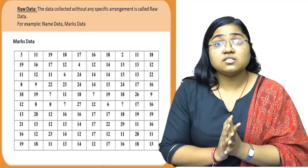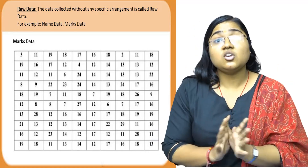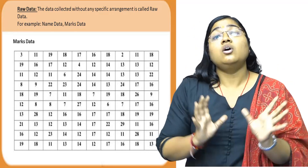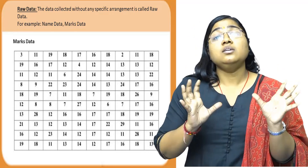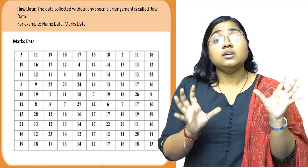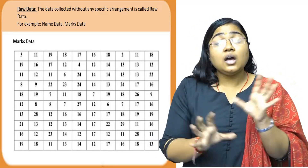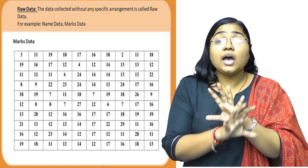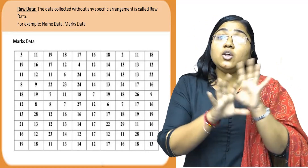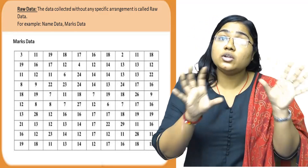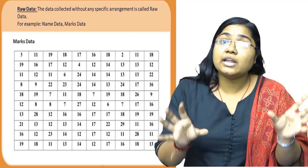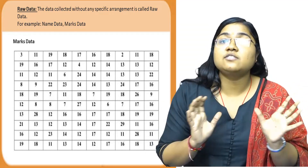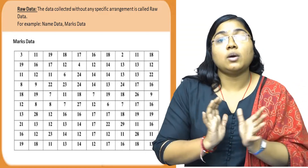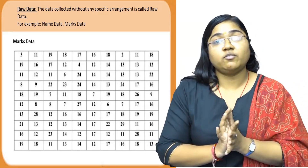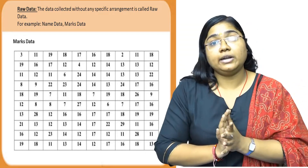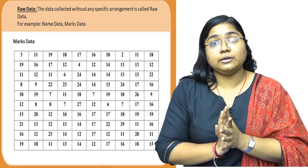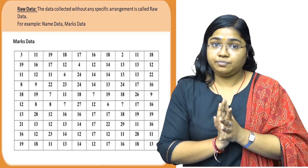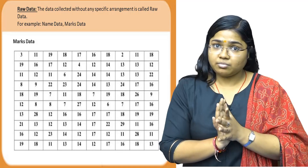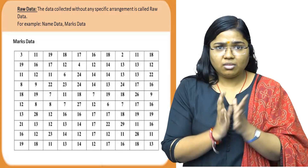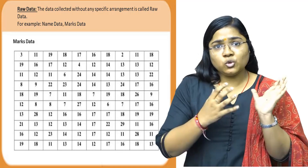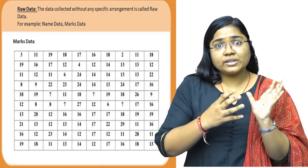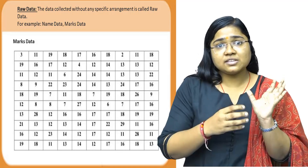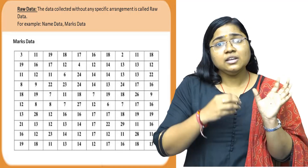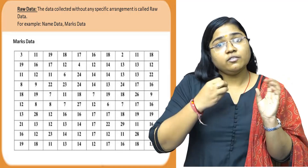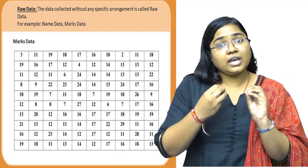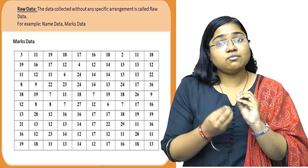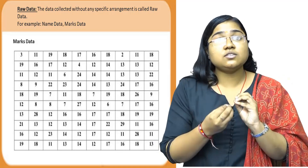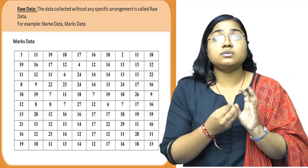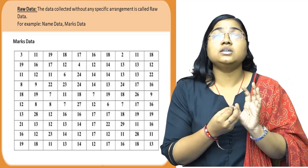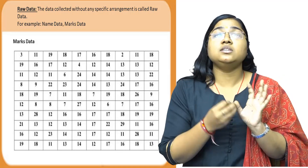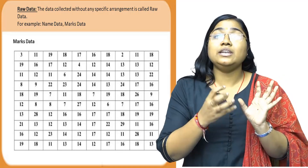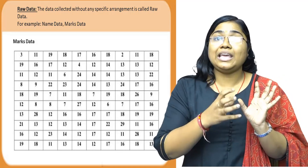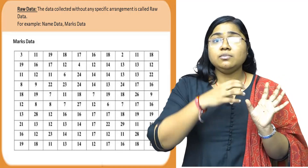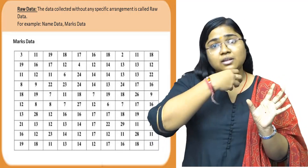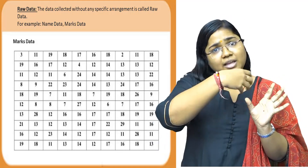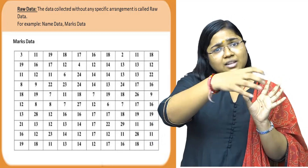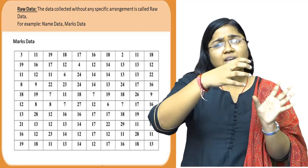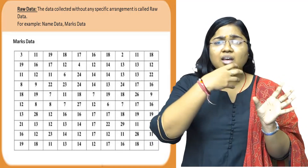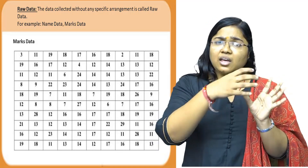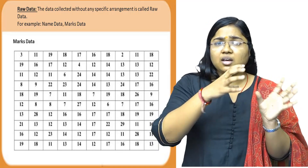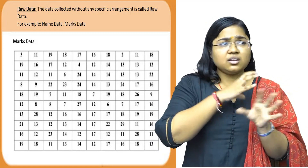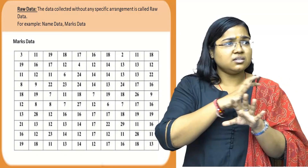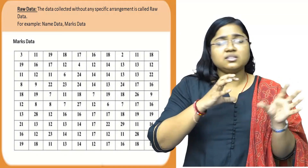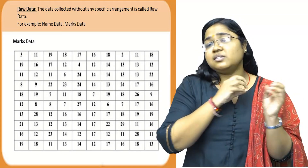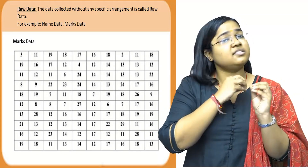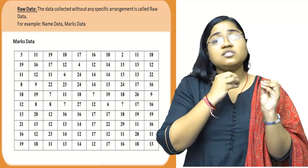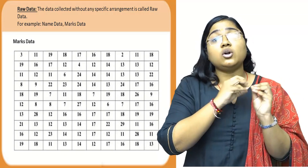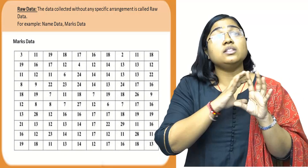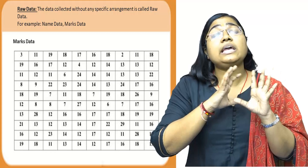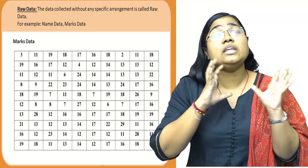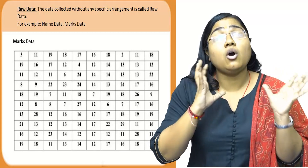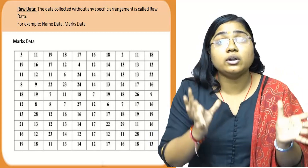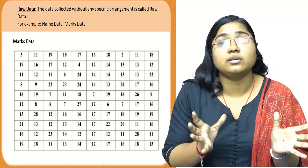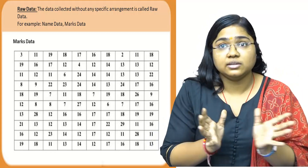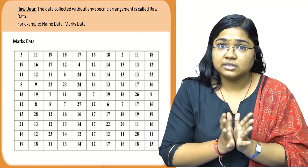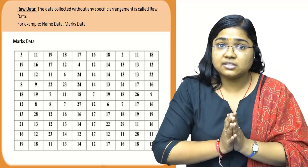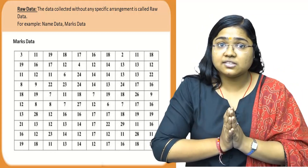this is your unorganized form of data. You can see we have just written the names this is not in